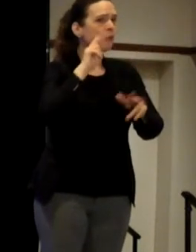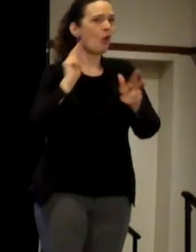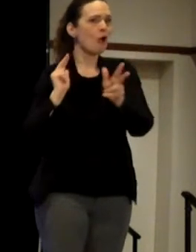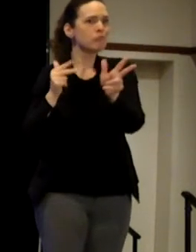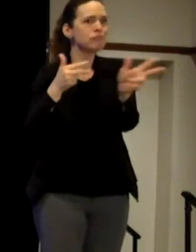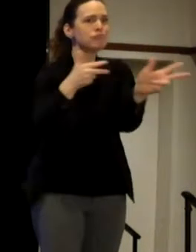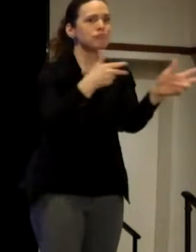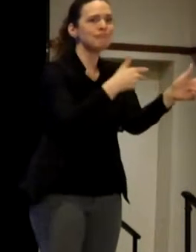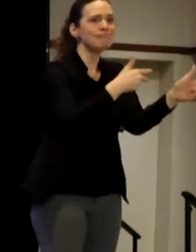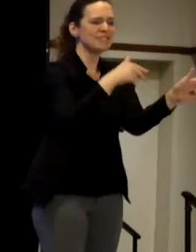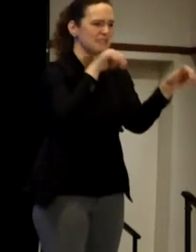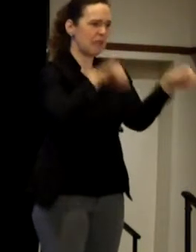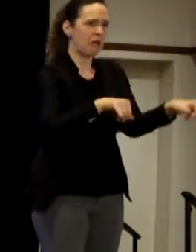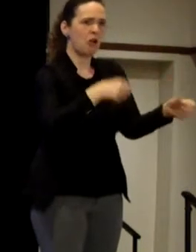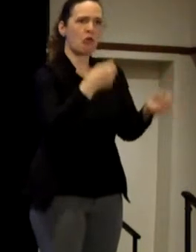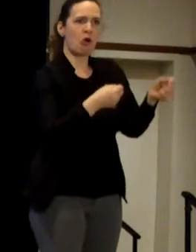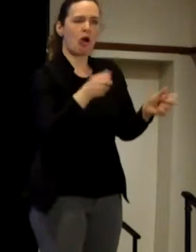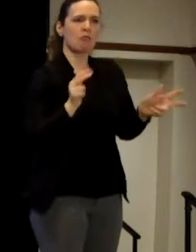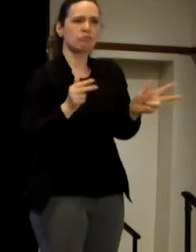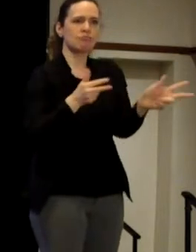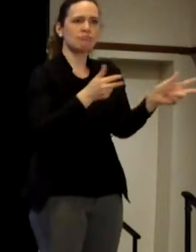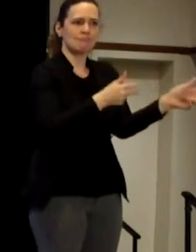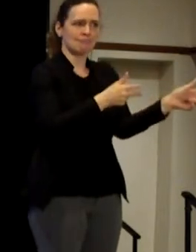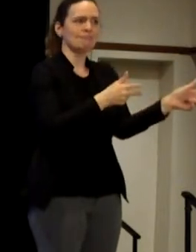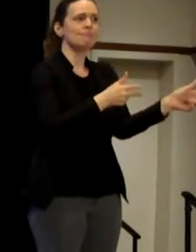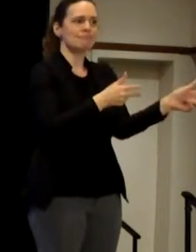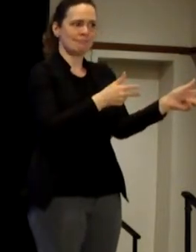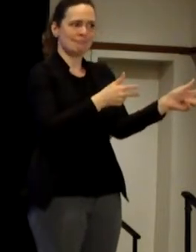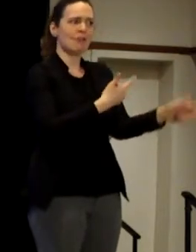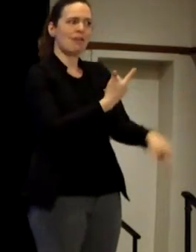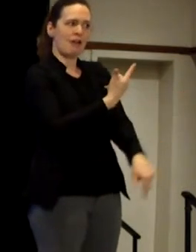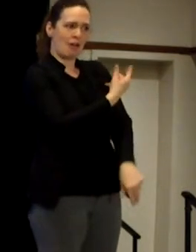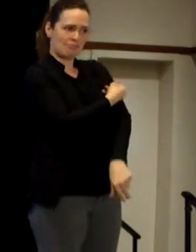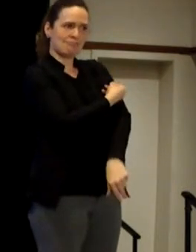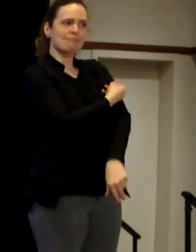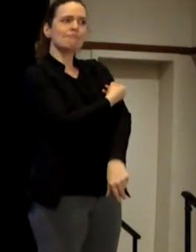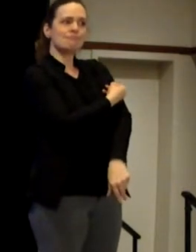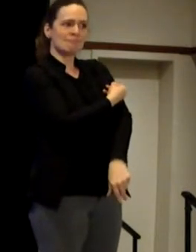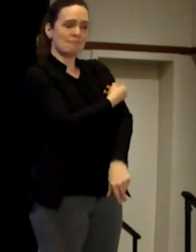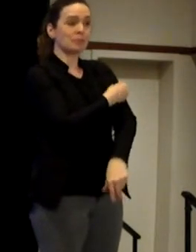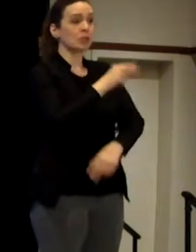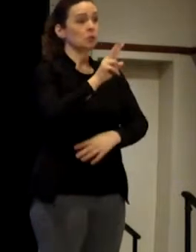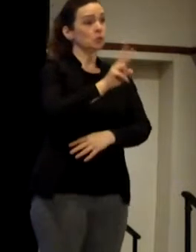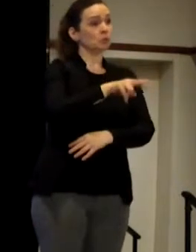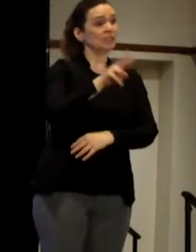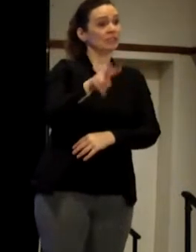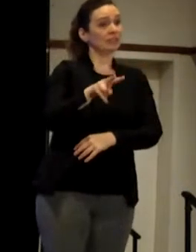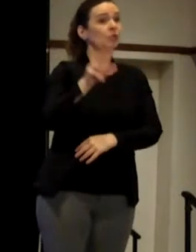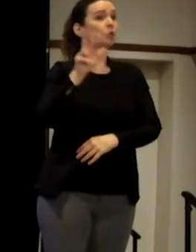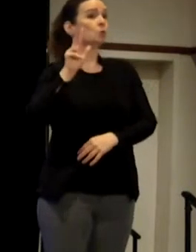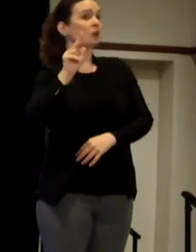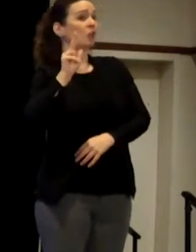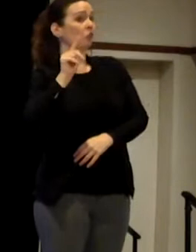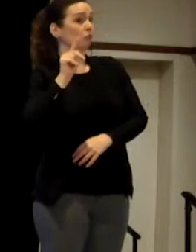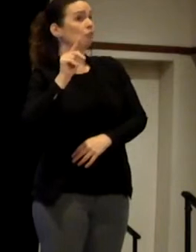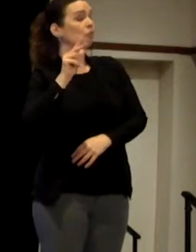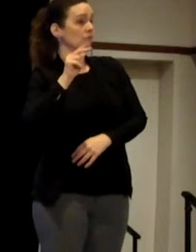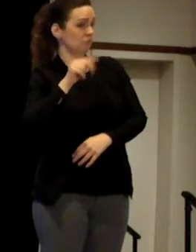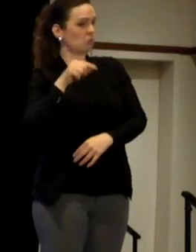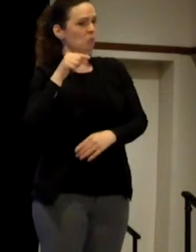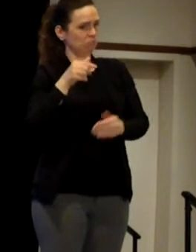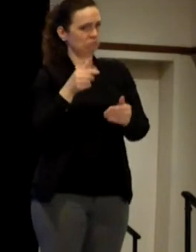testing site at Shoppingtown Mall. This will be the 22nd and the 23rd.